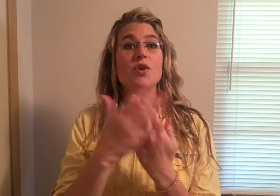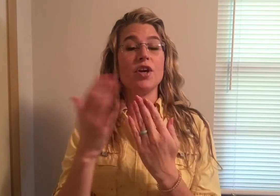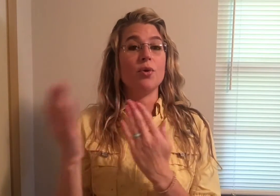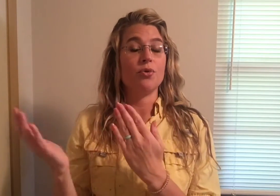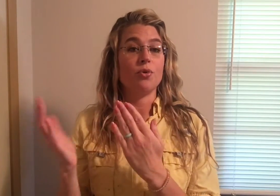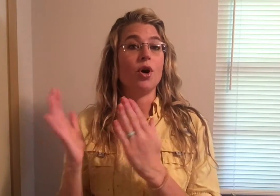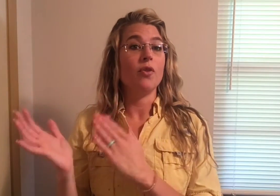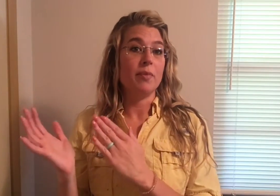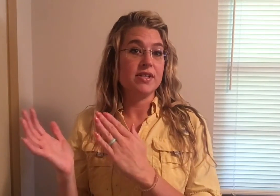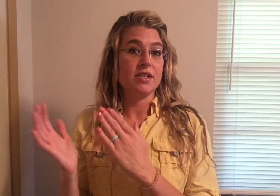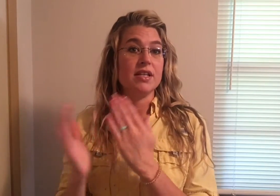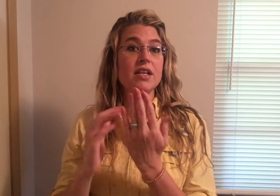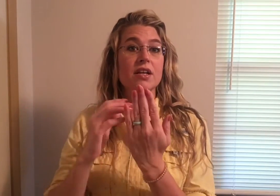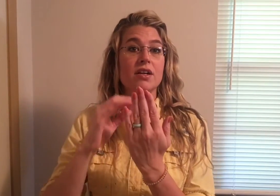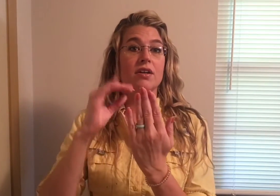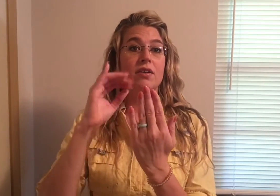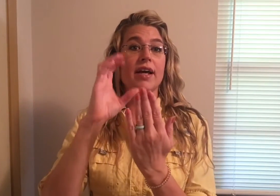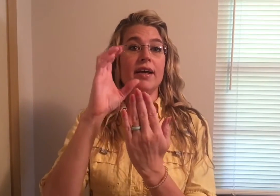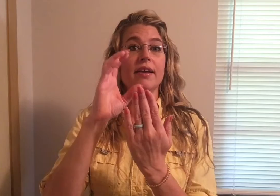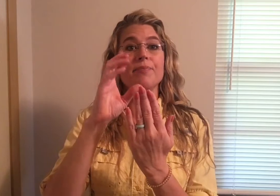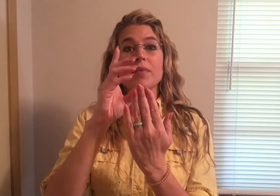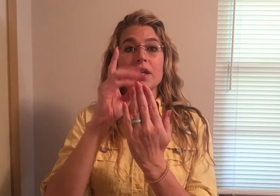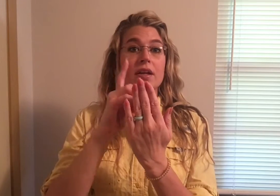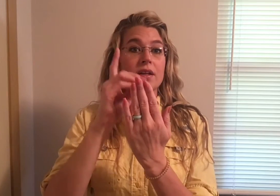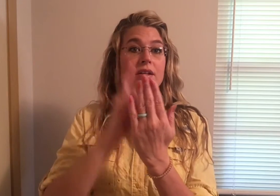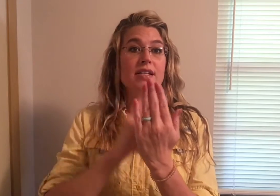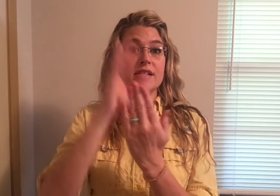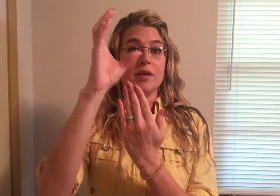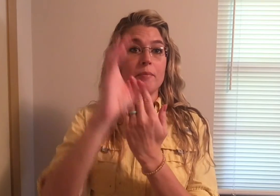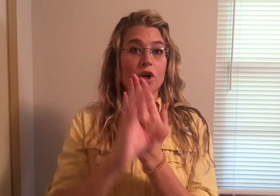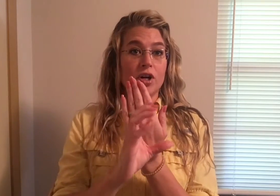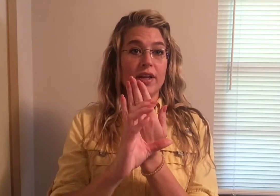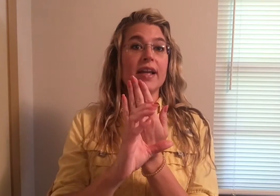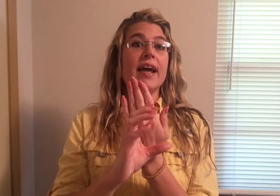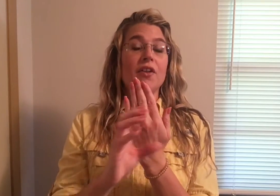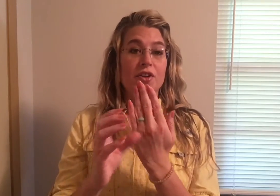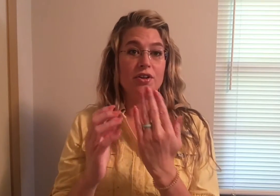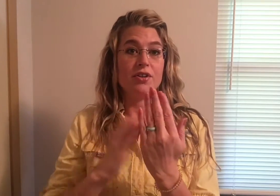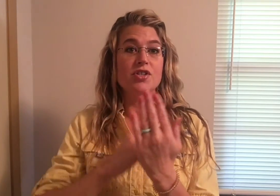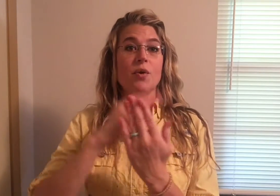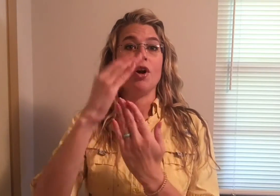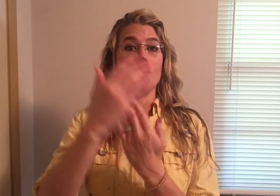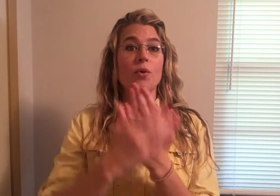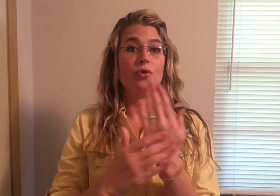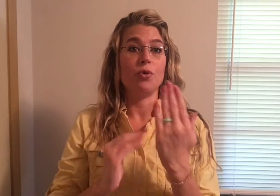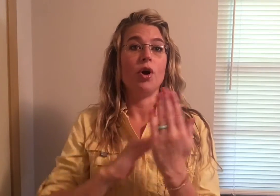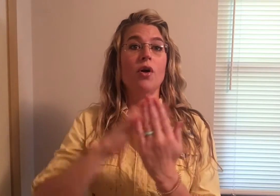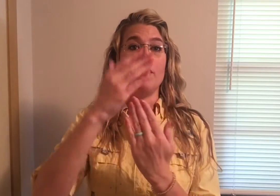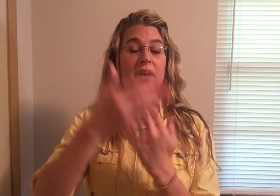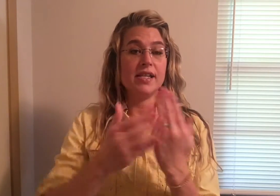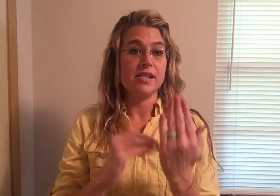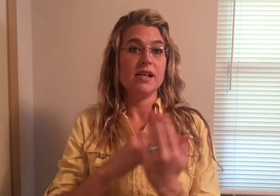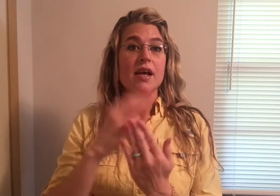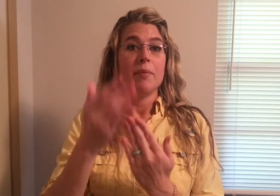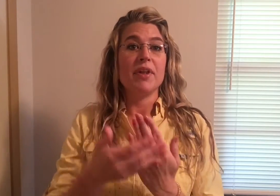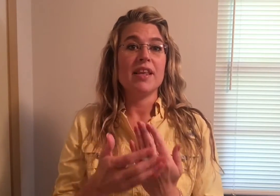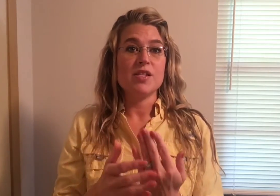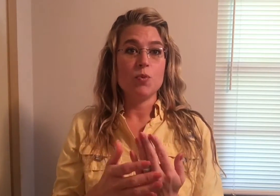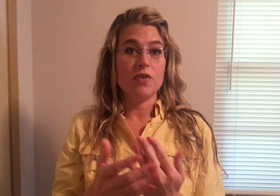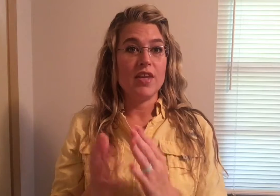go through all the months of the year like December, like a calendar, so going through all the months. But that's more of the